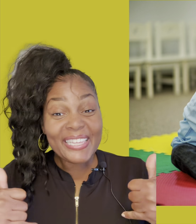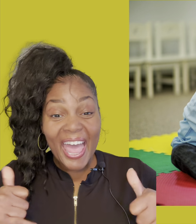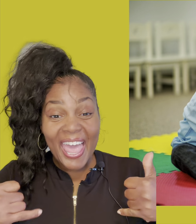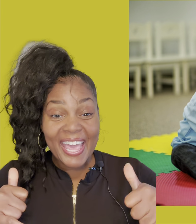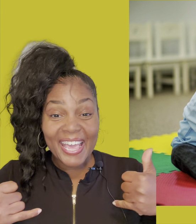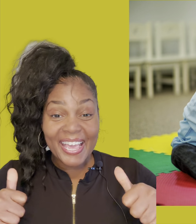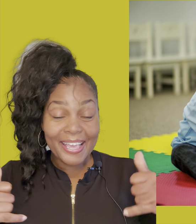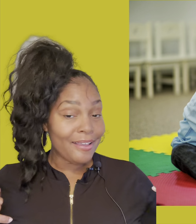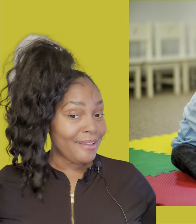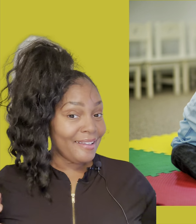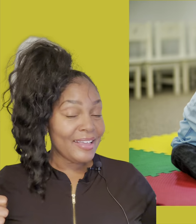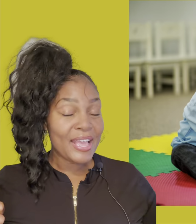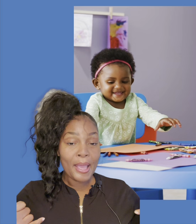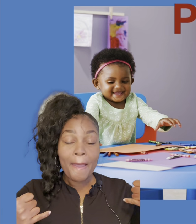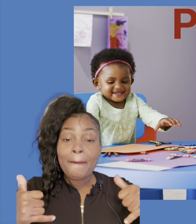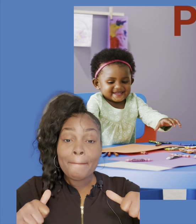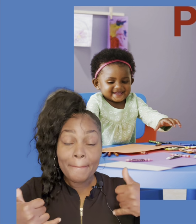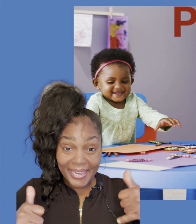Play.